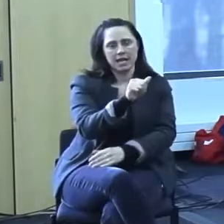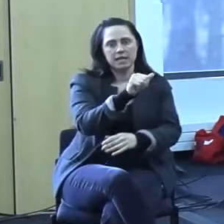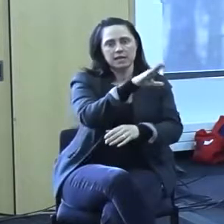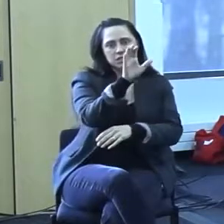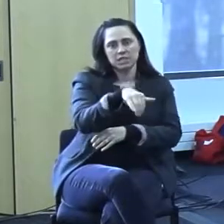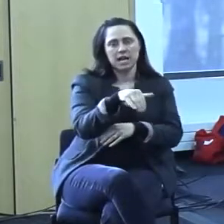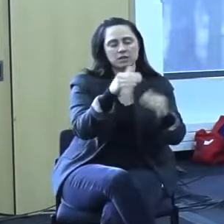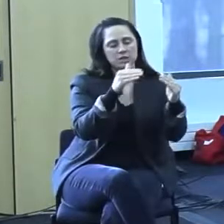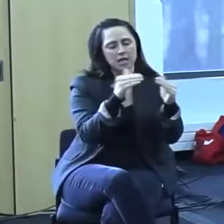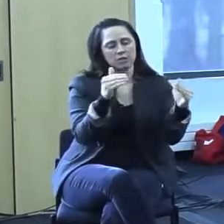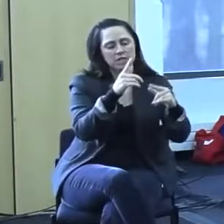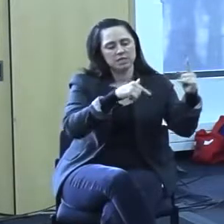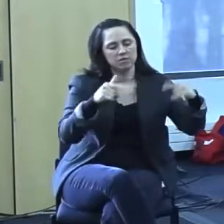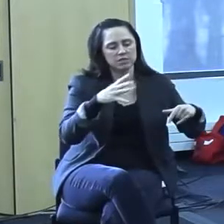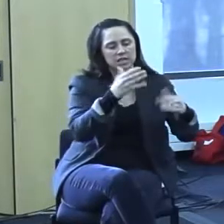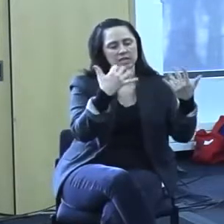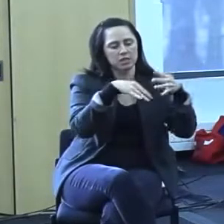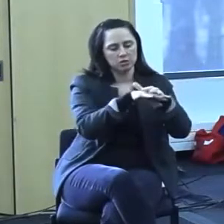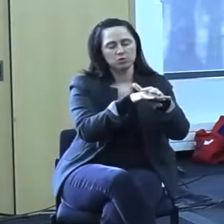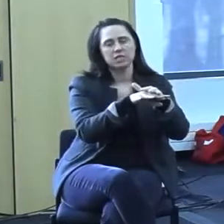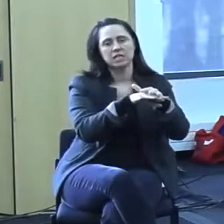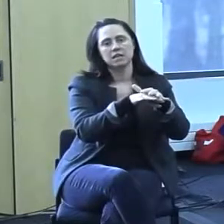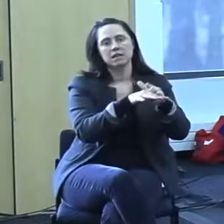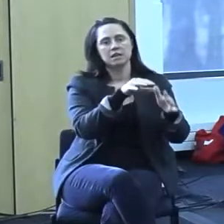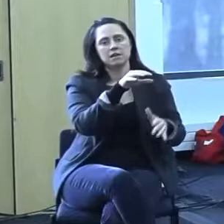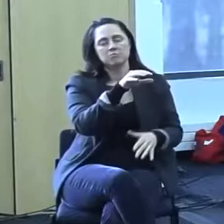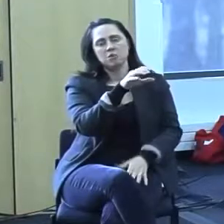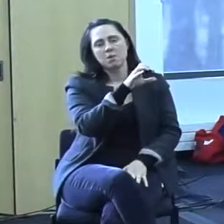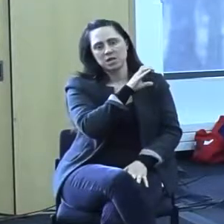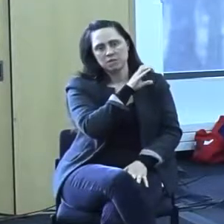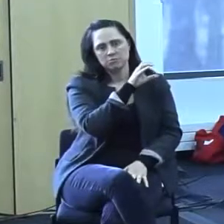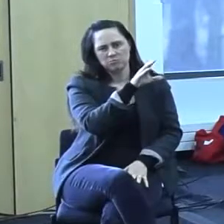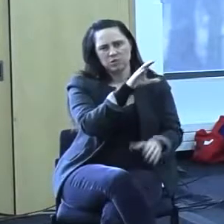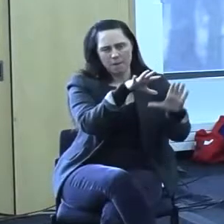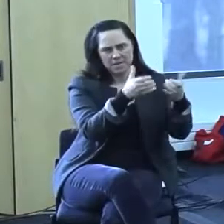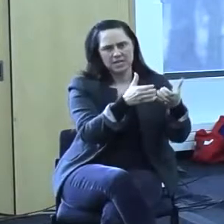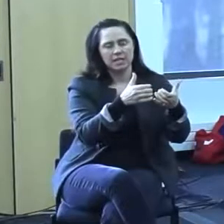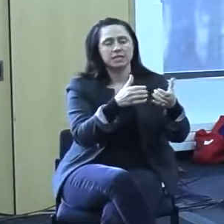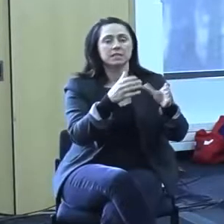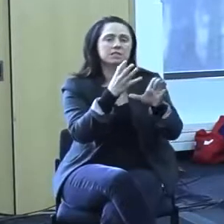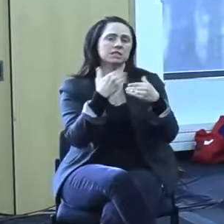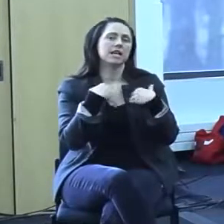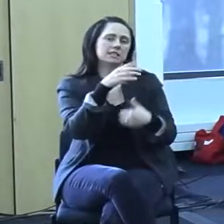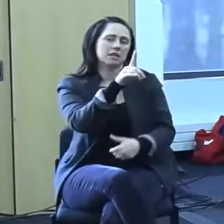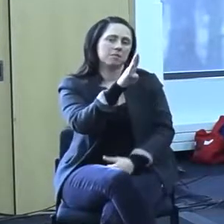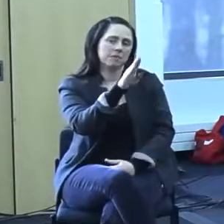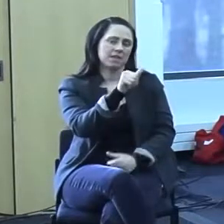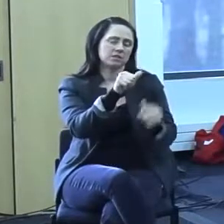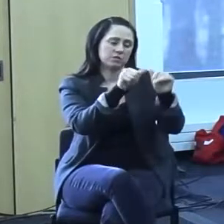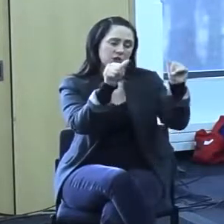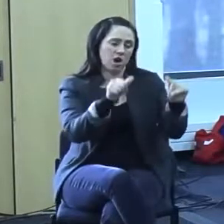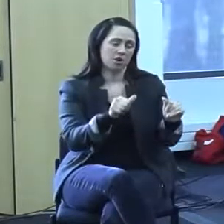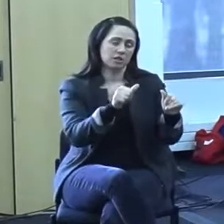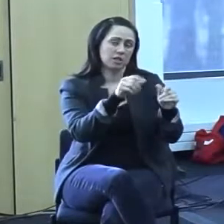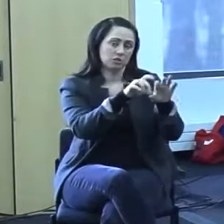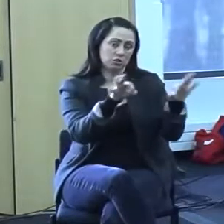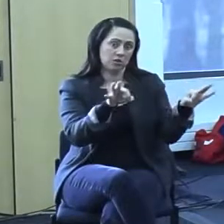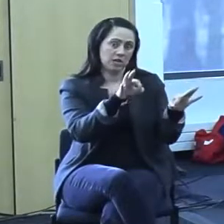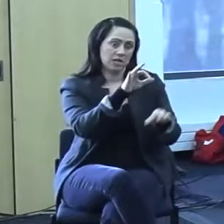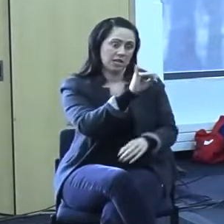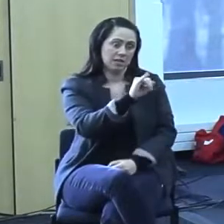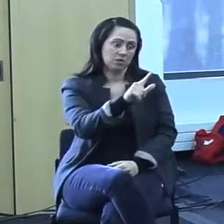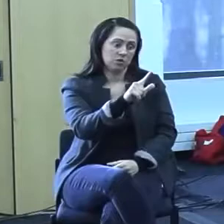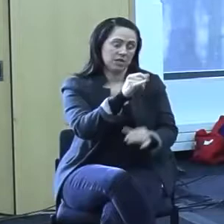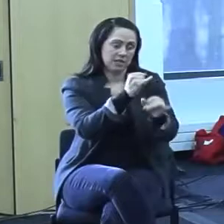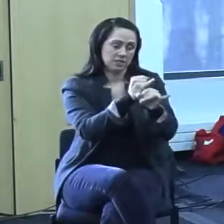Equity, Diversity, and Inclusion Committee. She obtained her Bachelor's of Architecture degree at Illinois Institute of Technology,